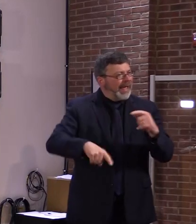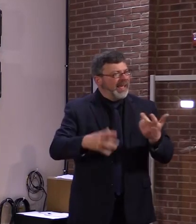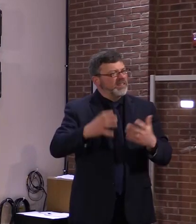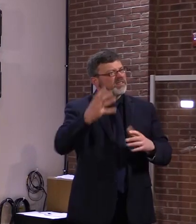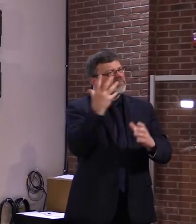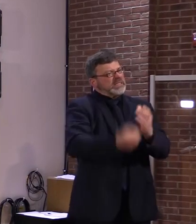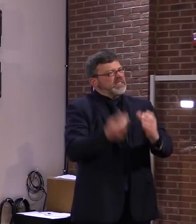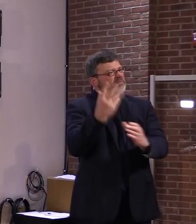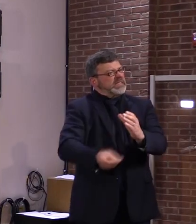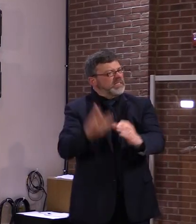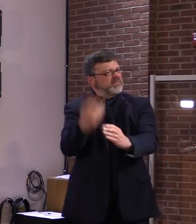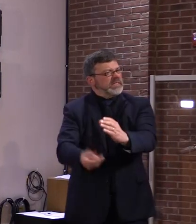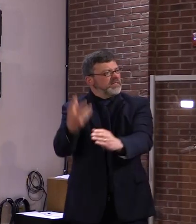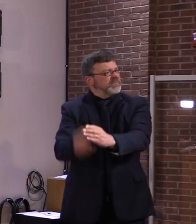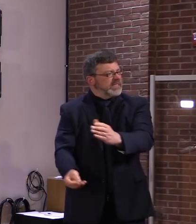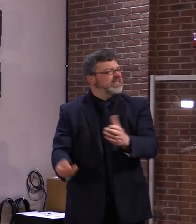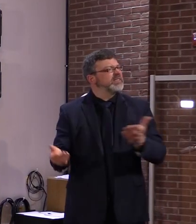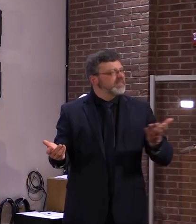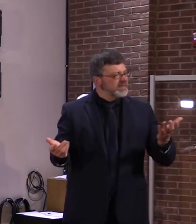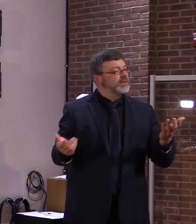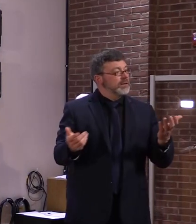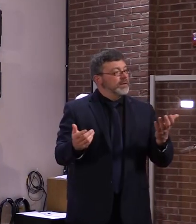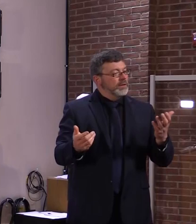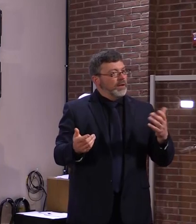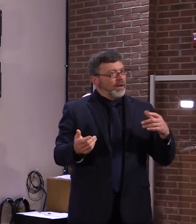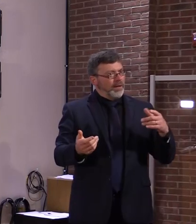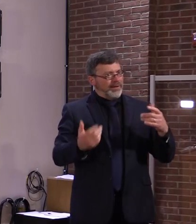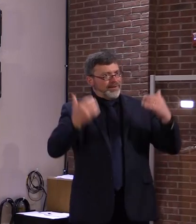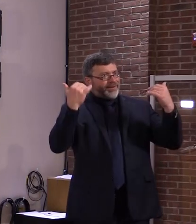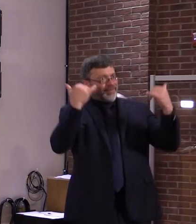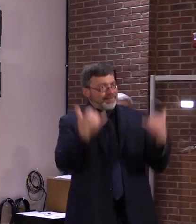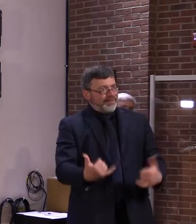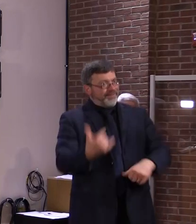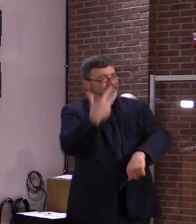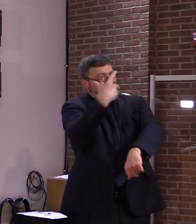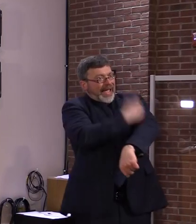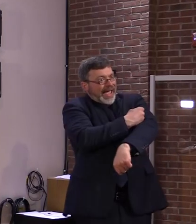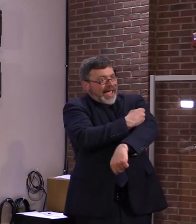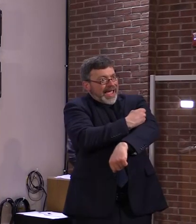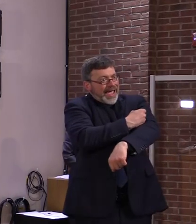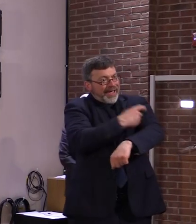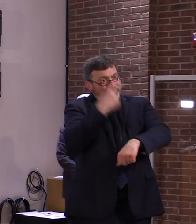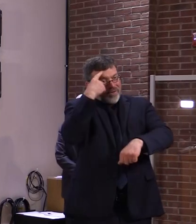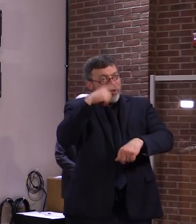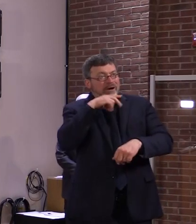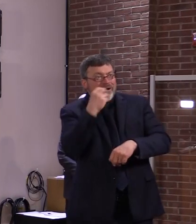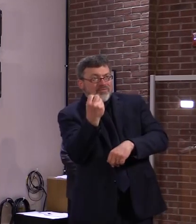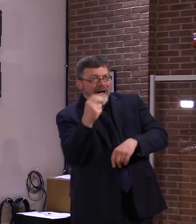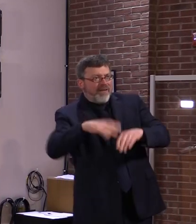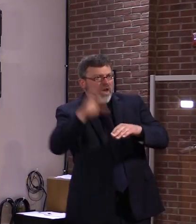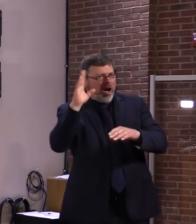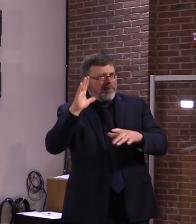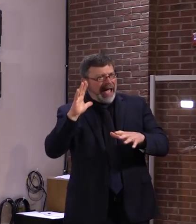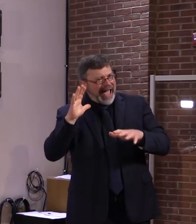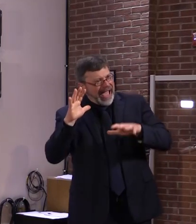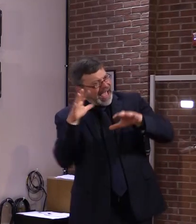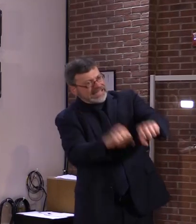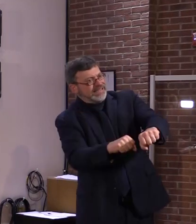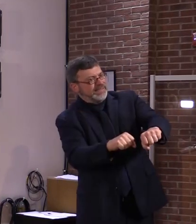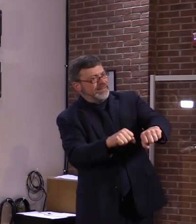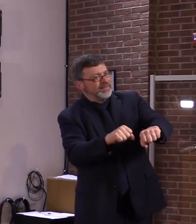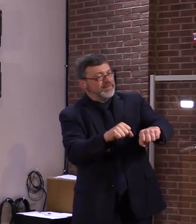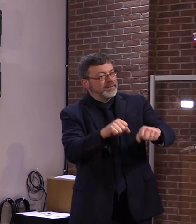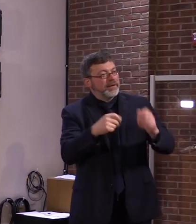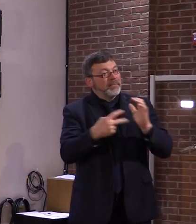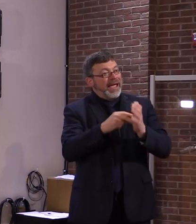now is a real opportunity, and I hope you'll take it. I thank the Agency of Education and our school communities